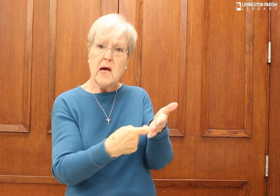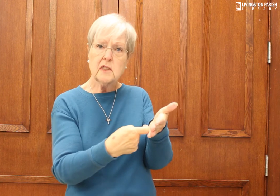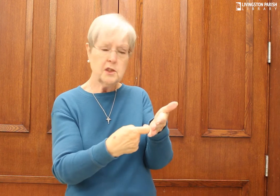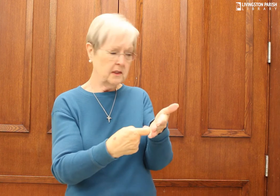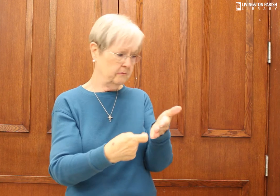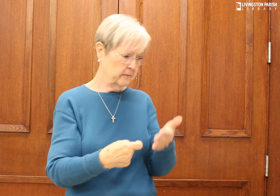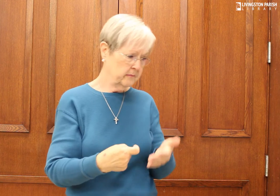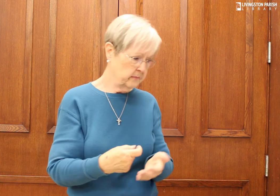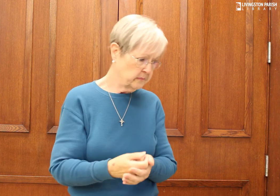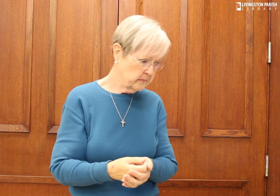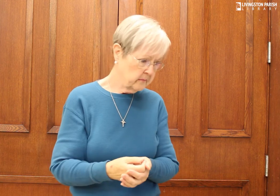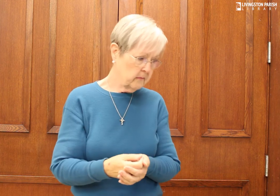much?